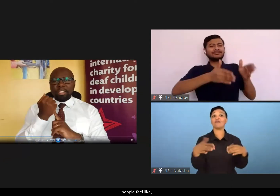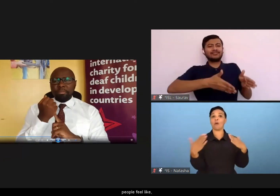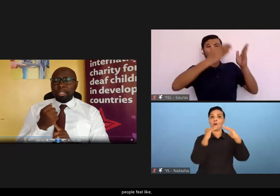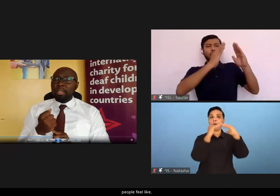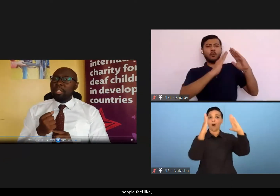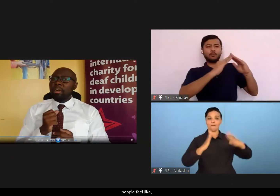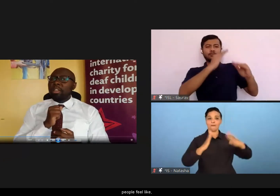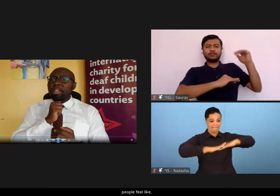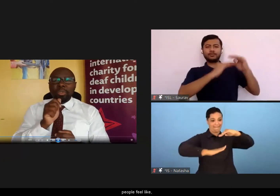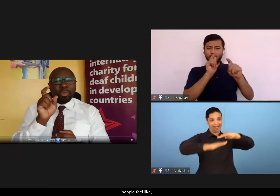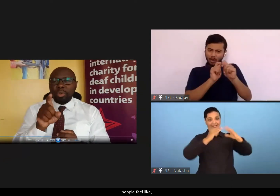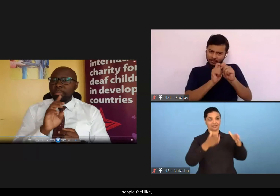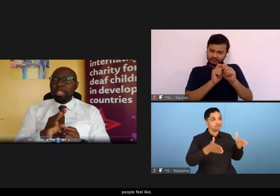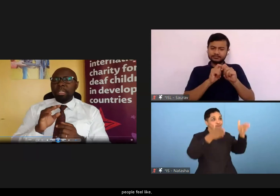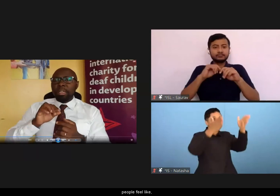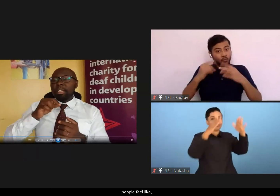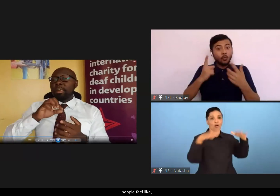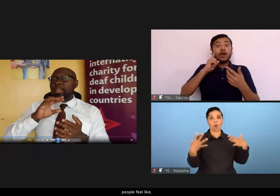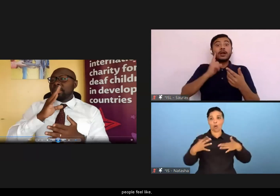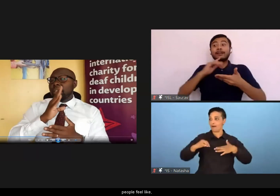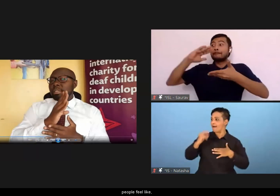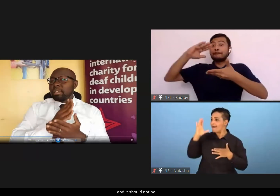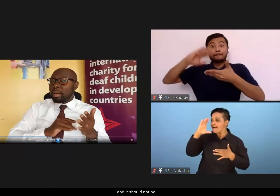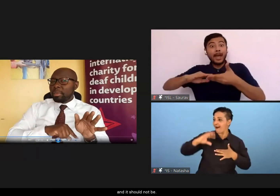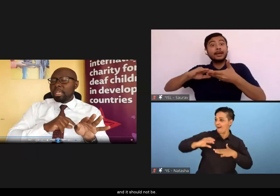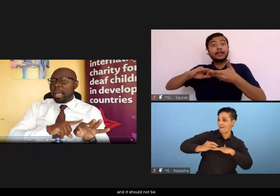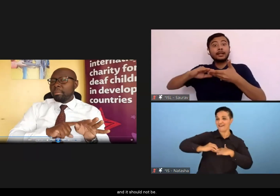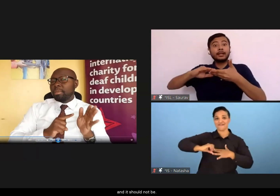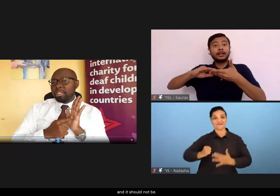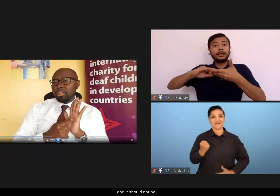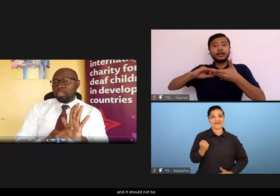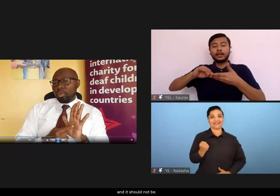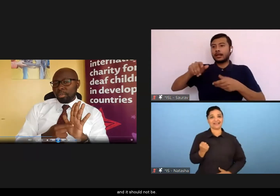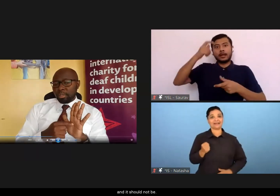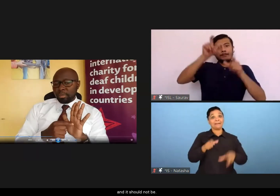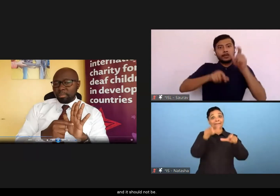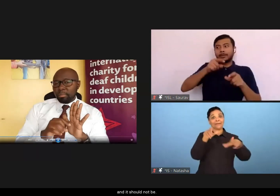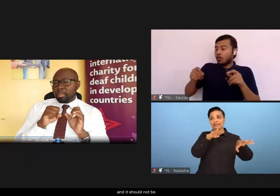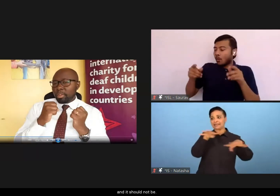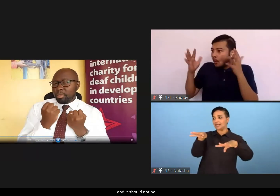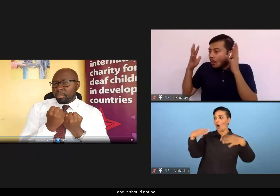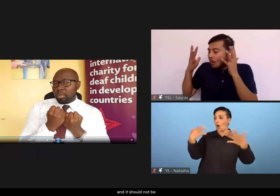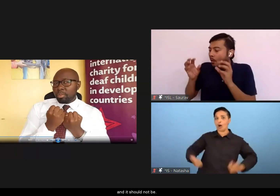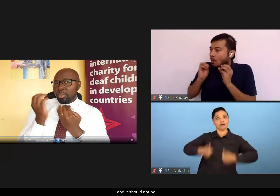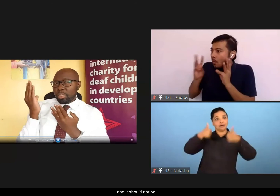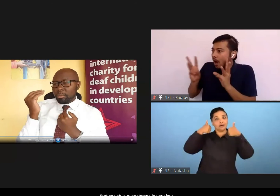feel like, this is a big achievement, and it should not be. Because sometimes it